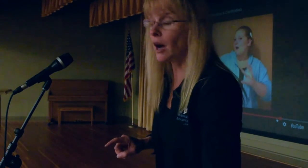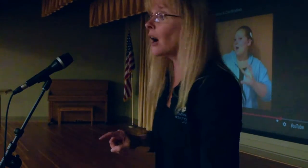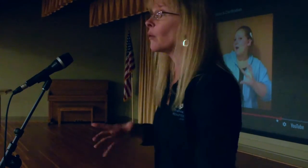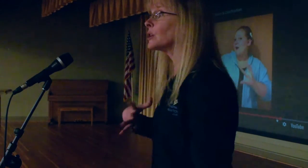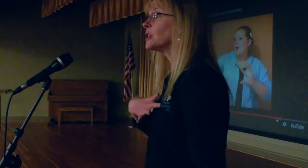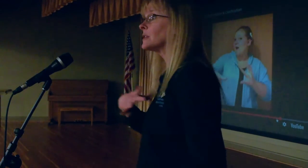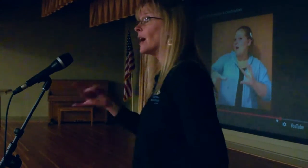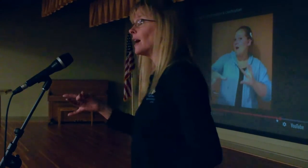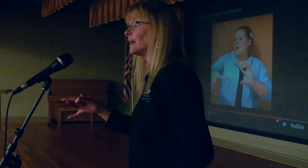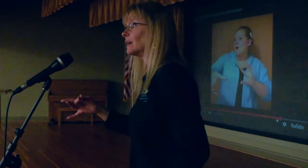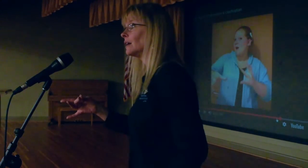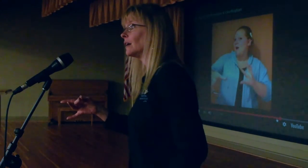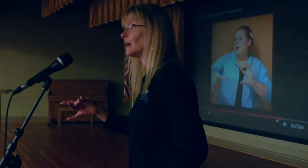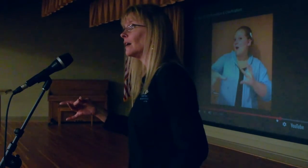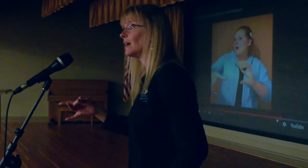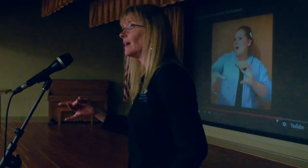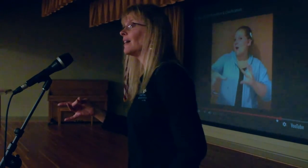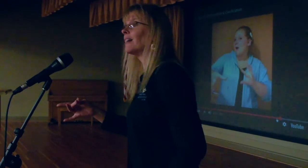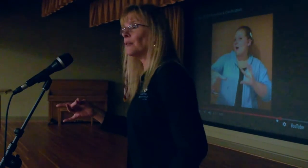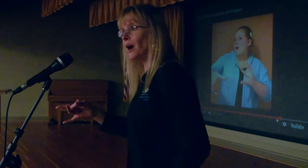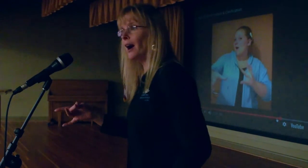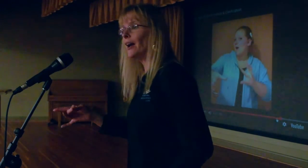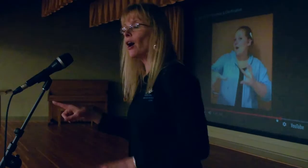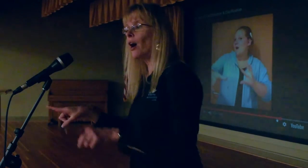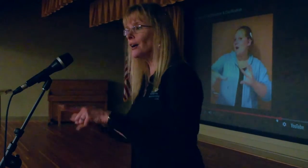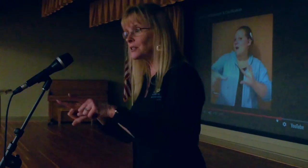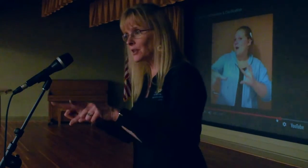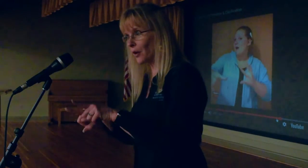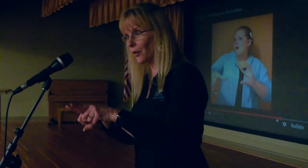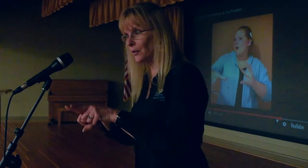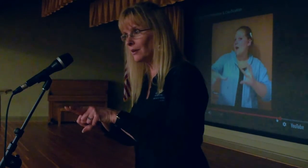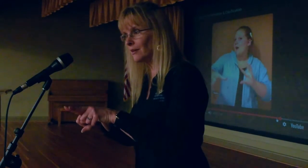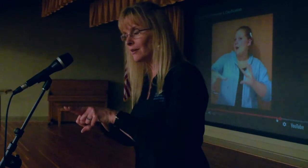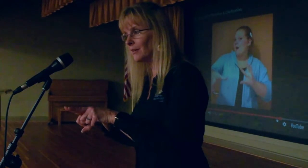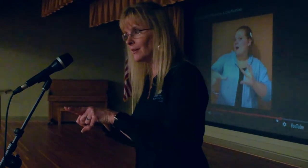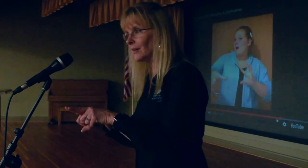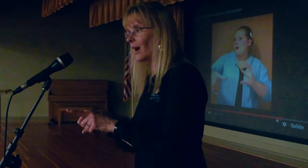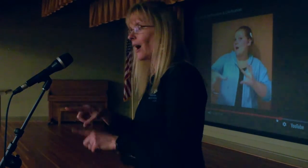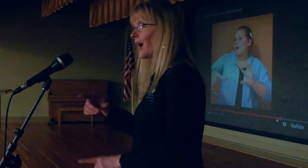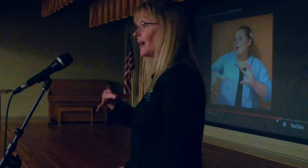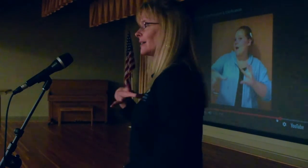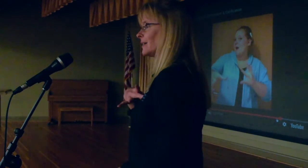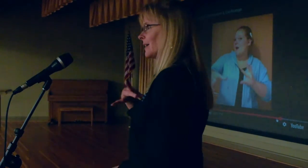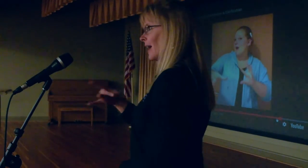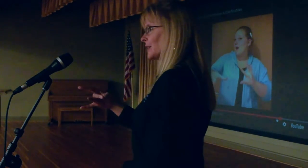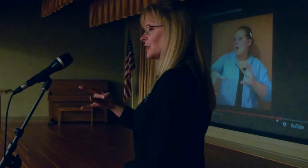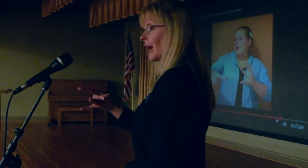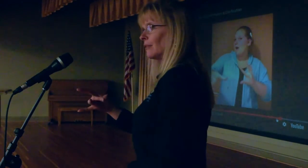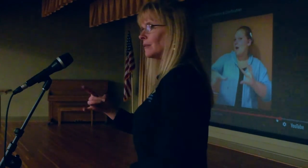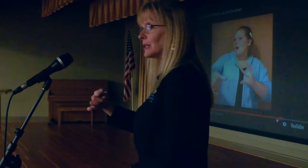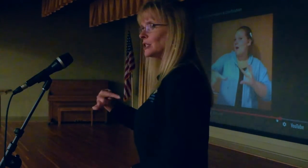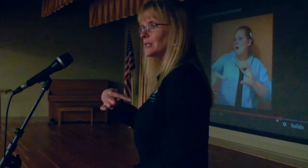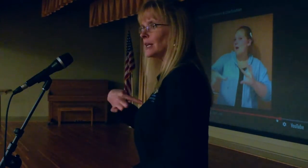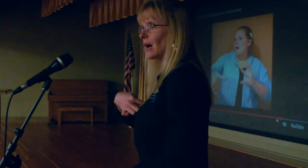Ah, what'd she sign? Right. Also, I'd like, I don't even think she said